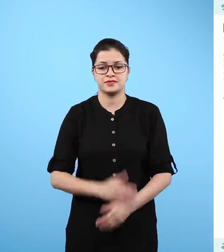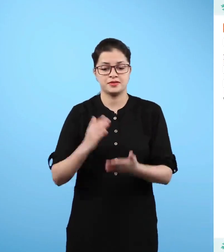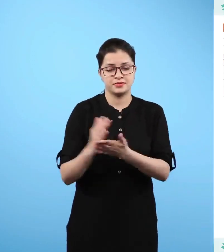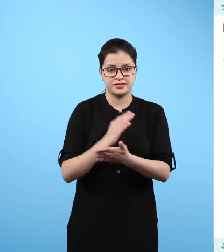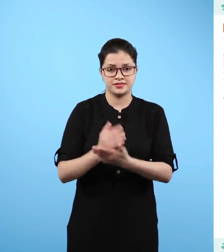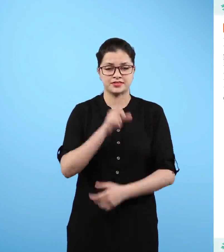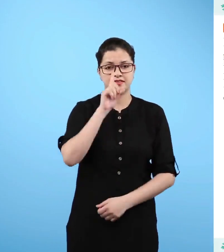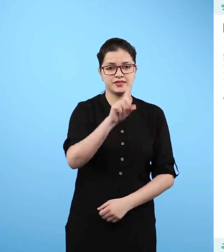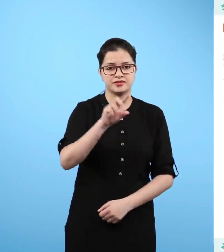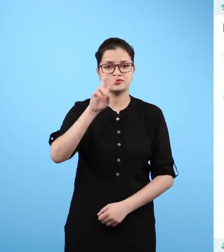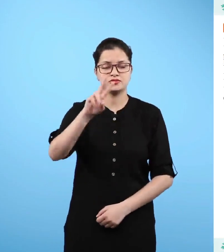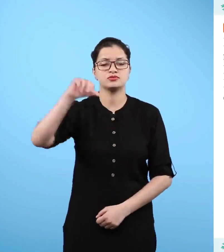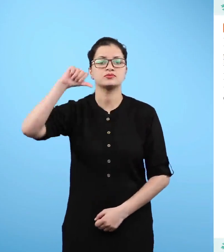Page 129.